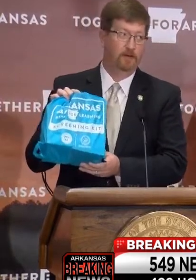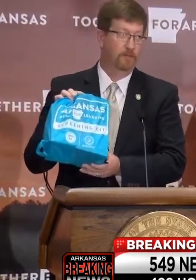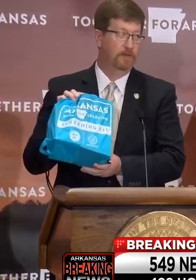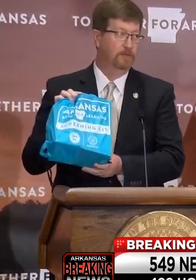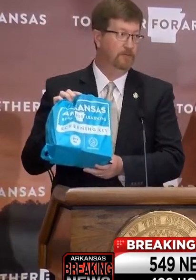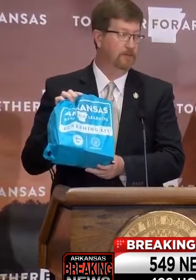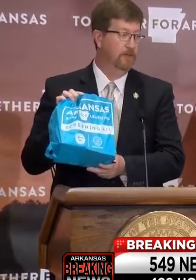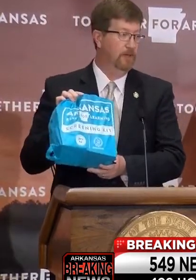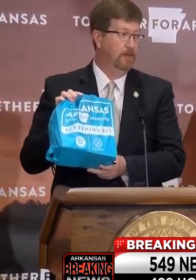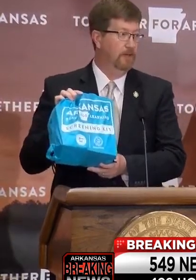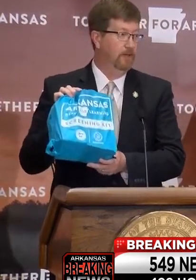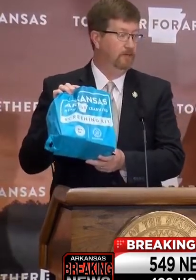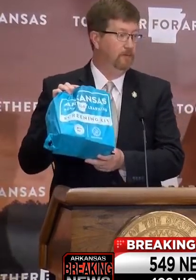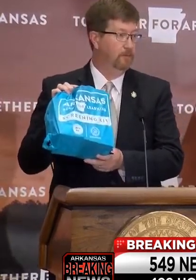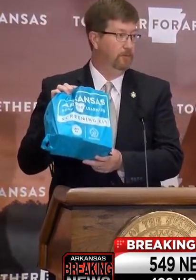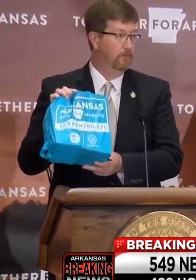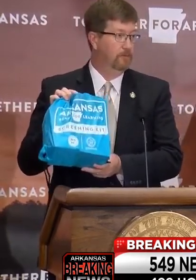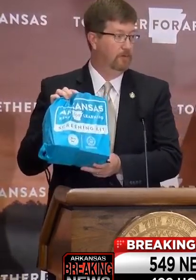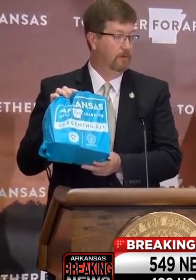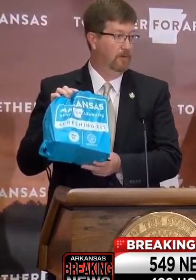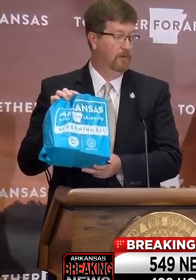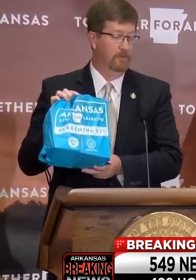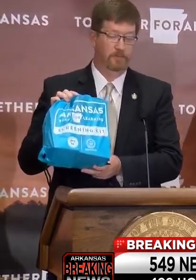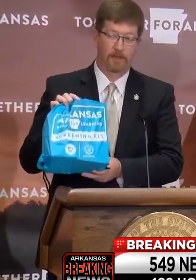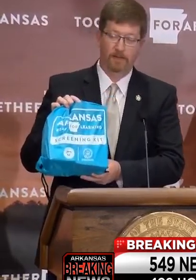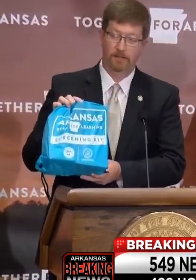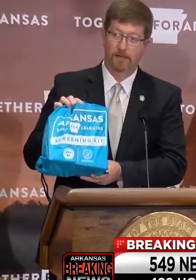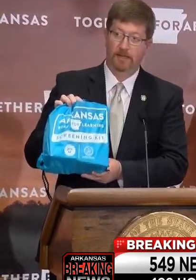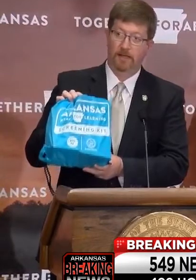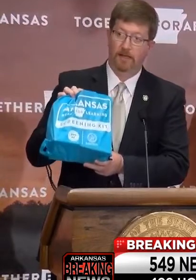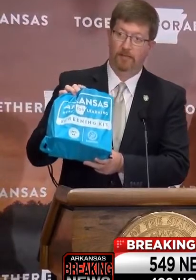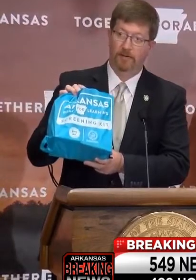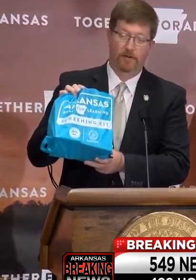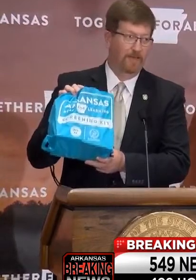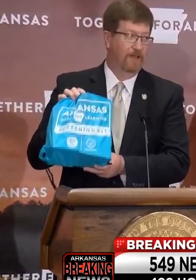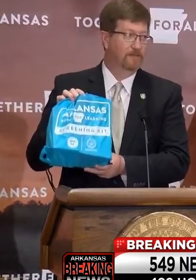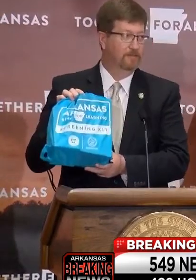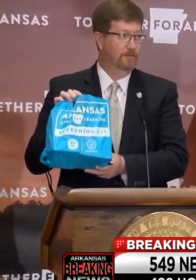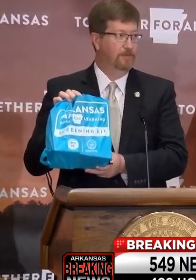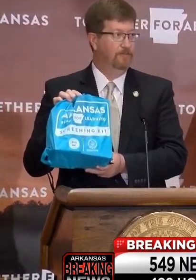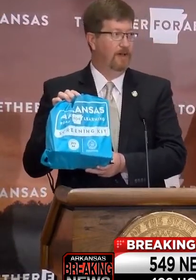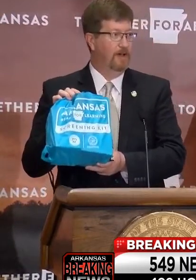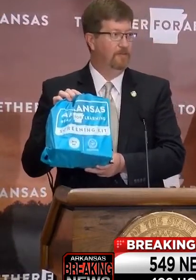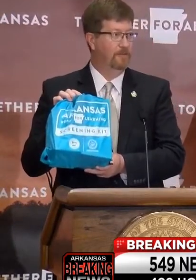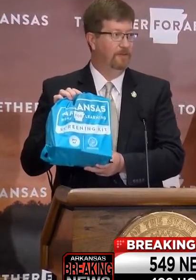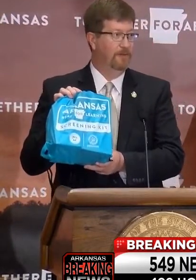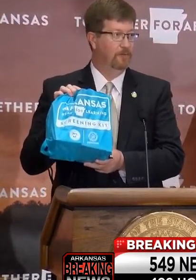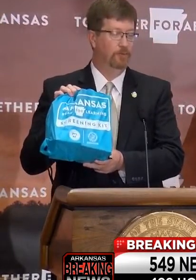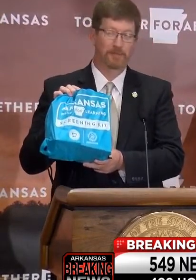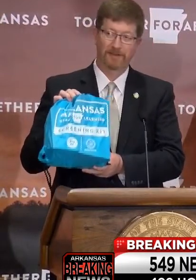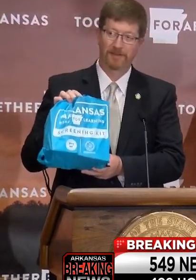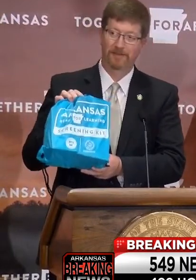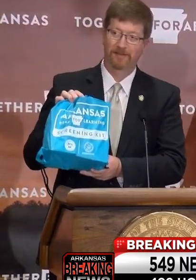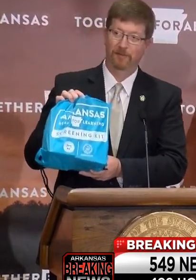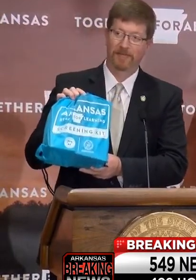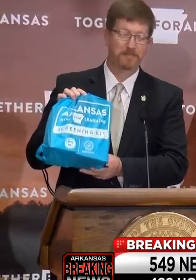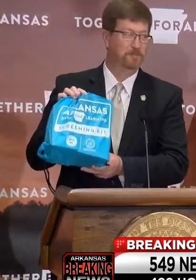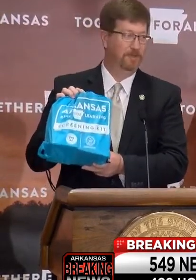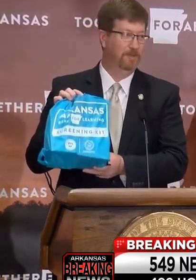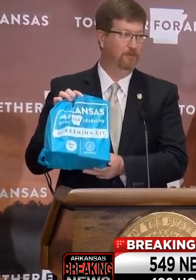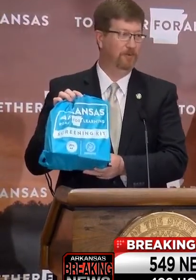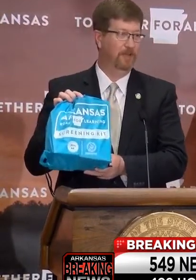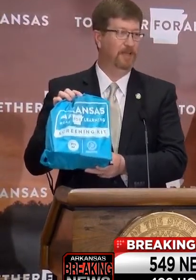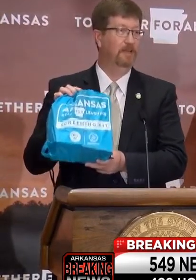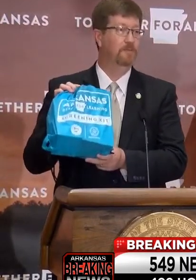these that are being delivered to school districts all over the state. There are 1,055 school buildings, so